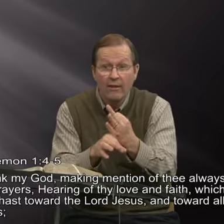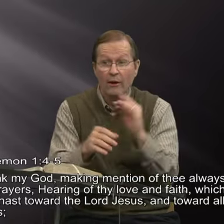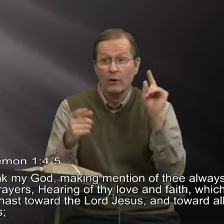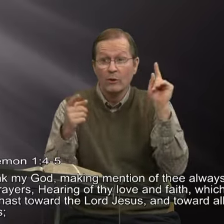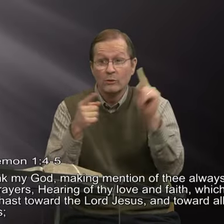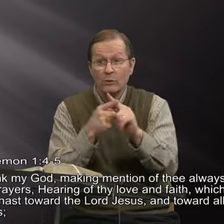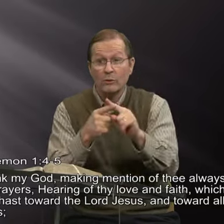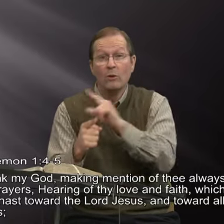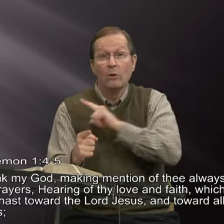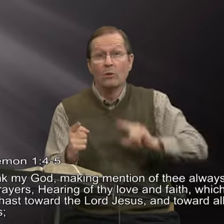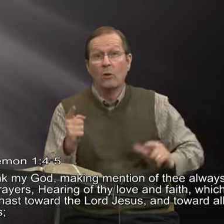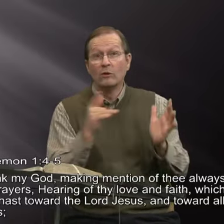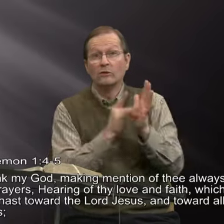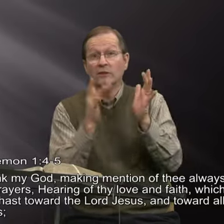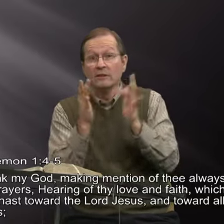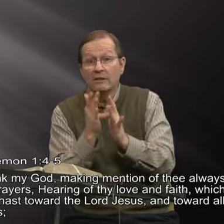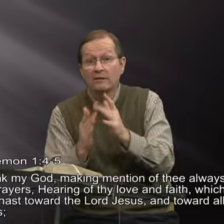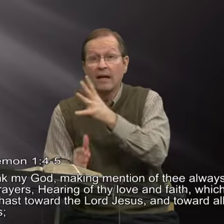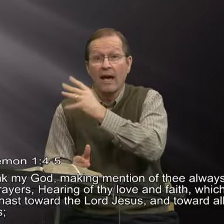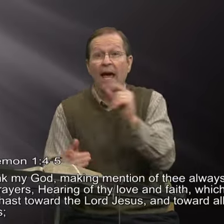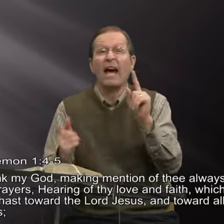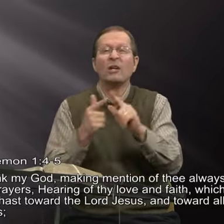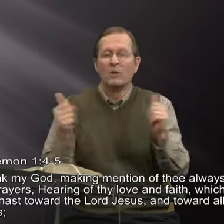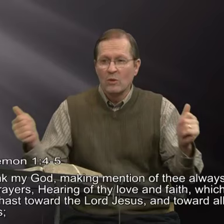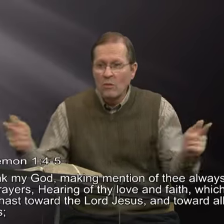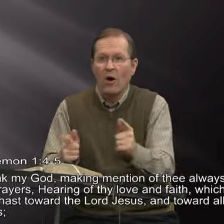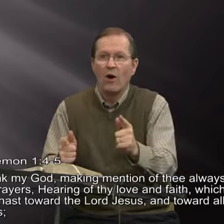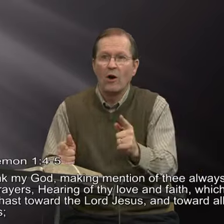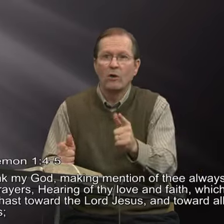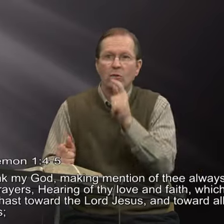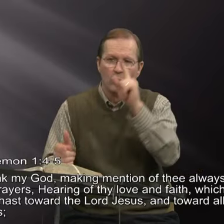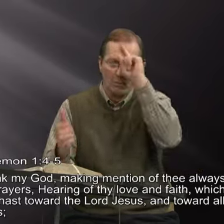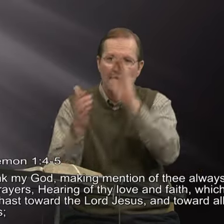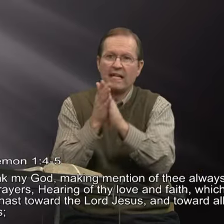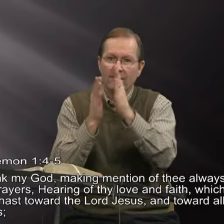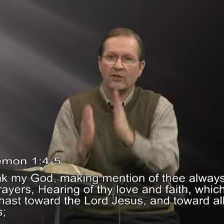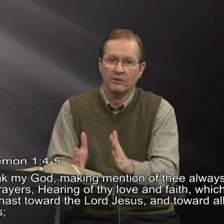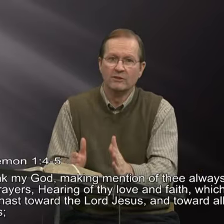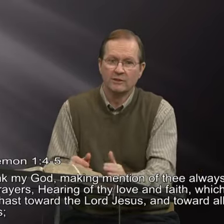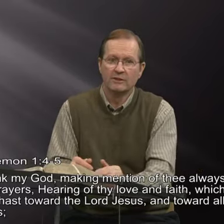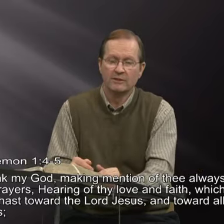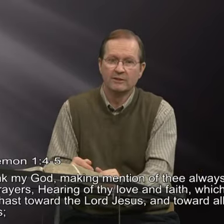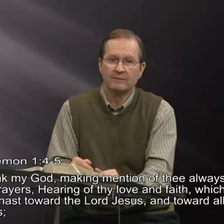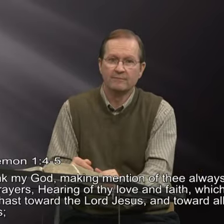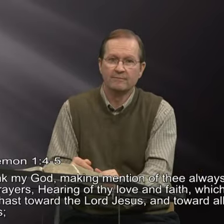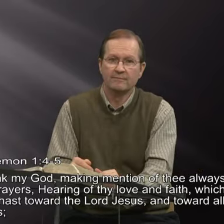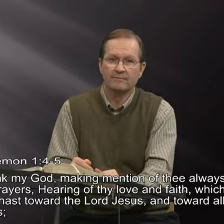and faith, which you have toward the Lord Jesus and toward all saints.